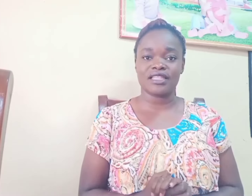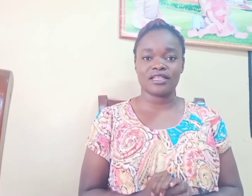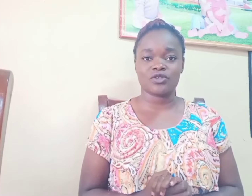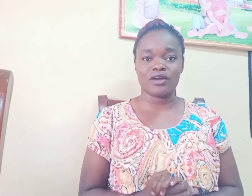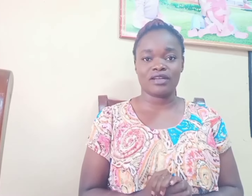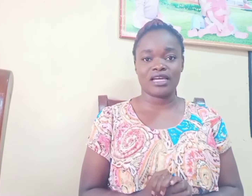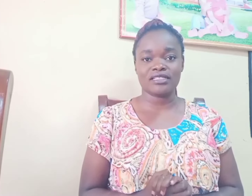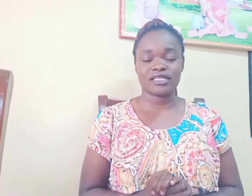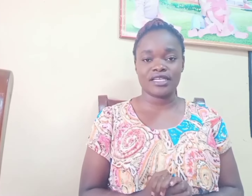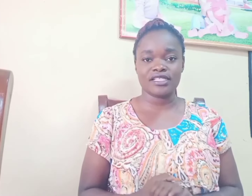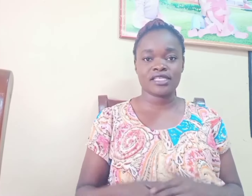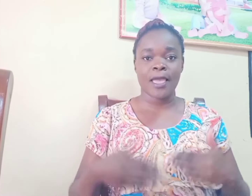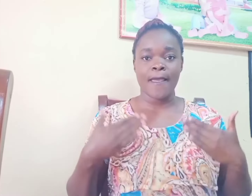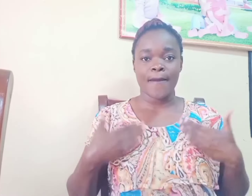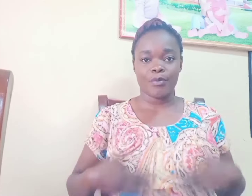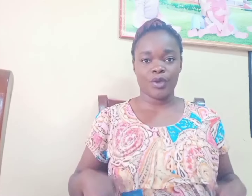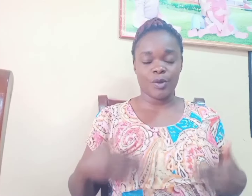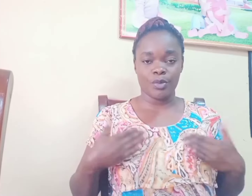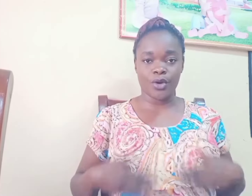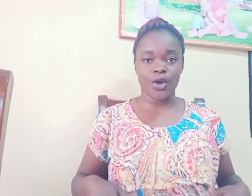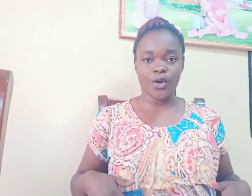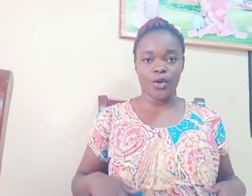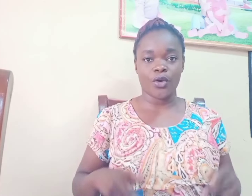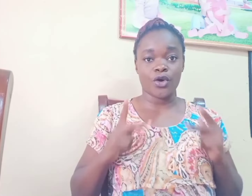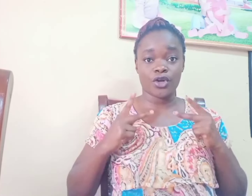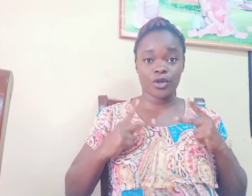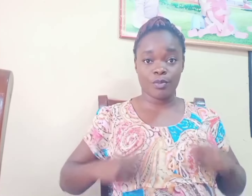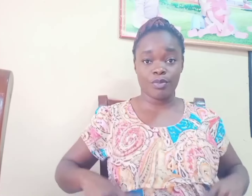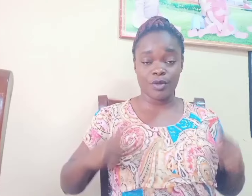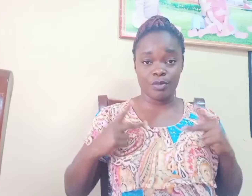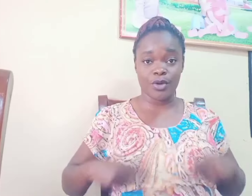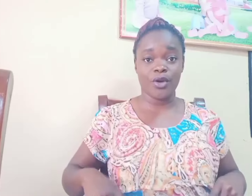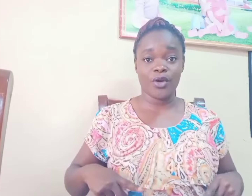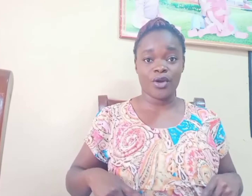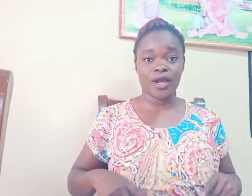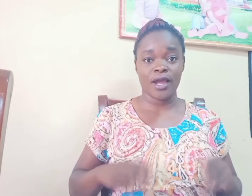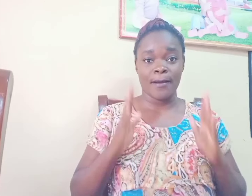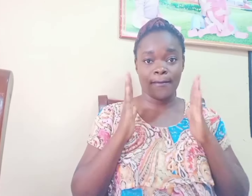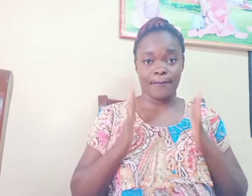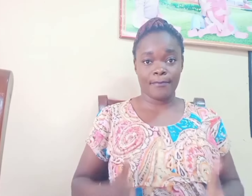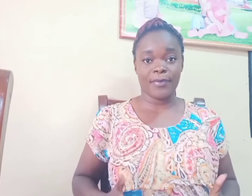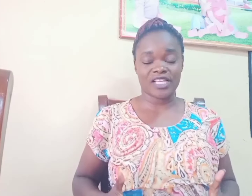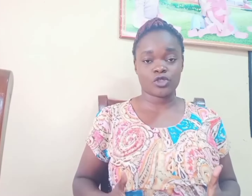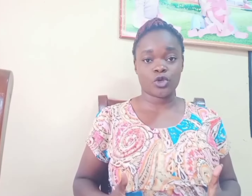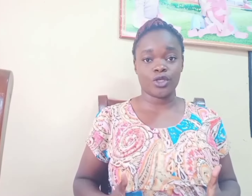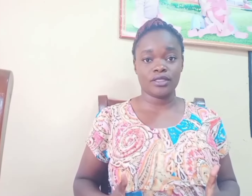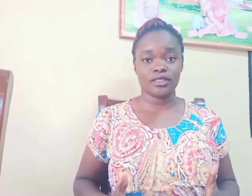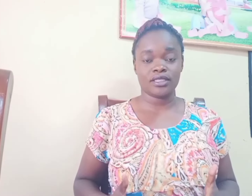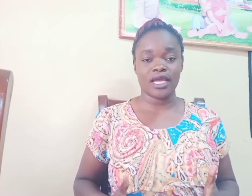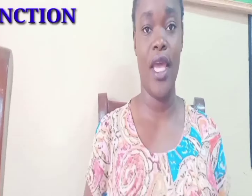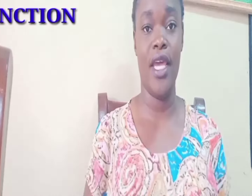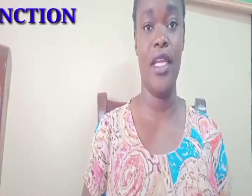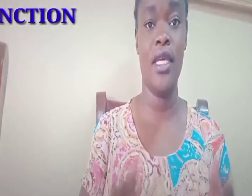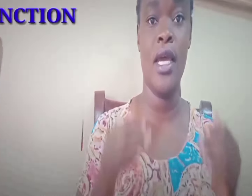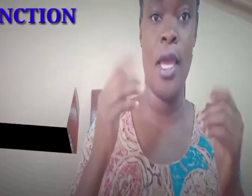the first sign that we have learned is people or people, person, and